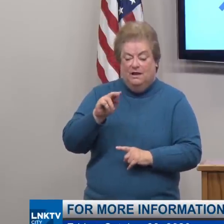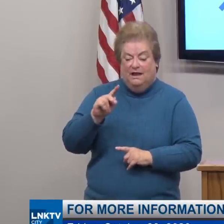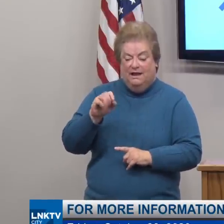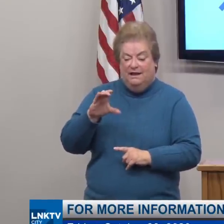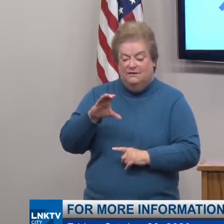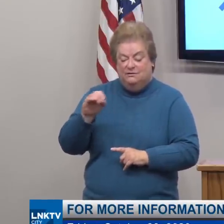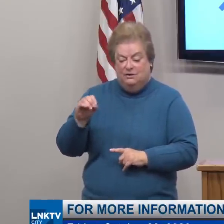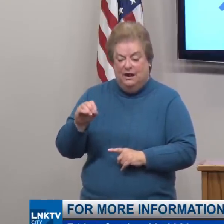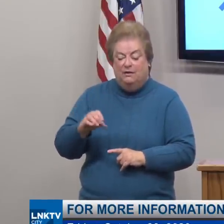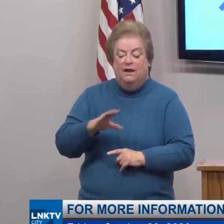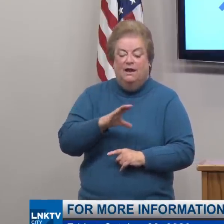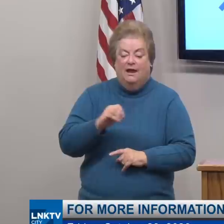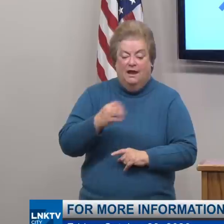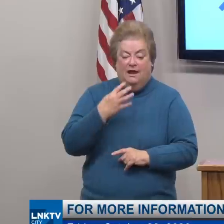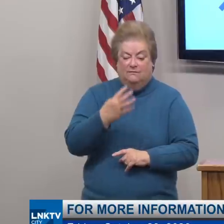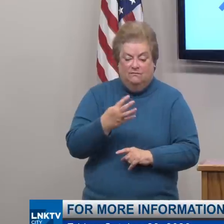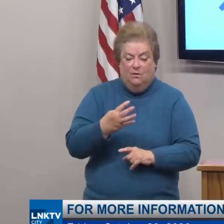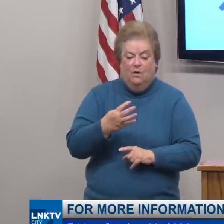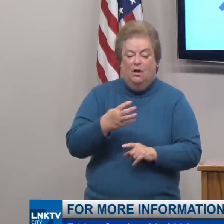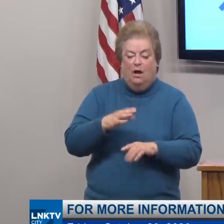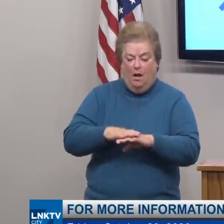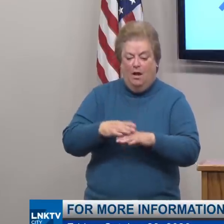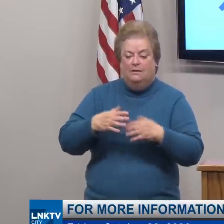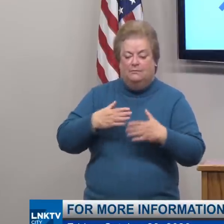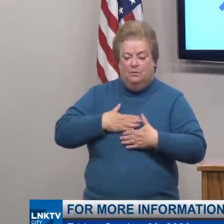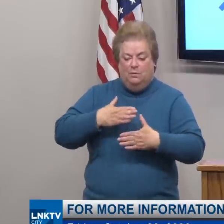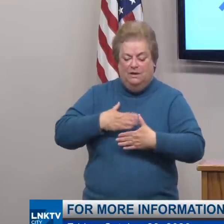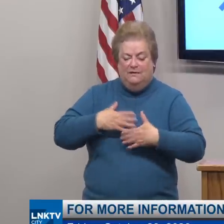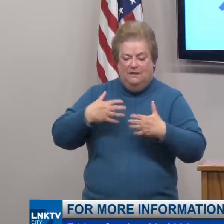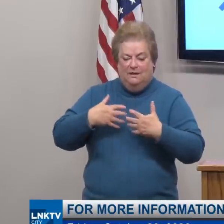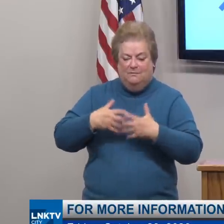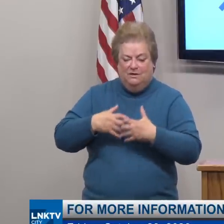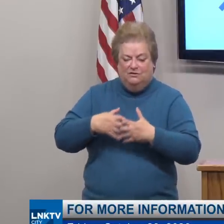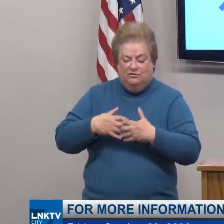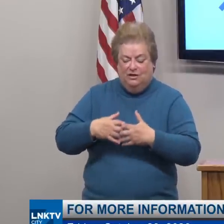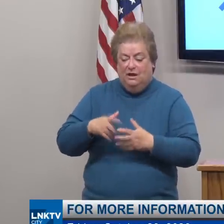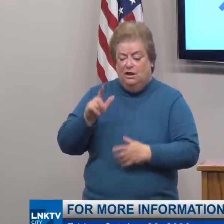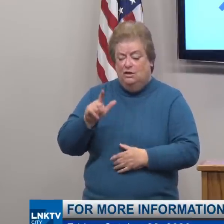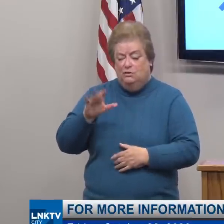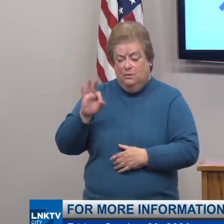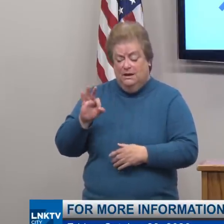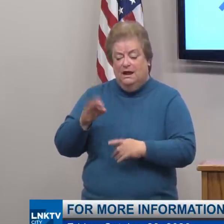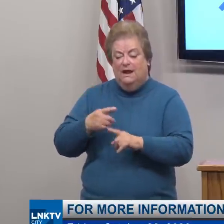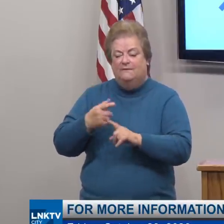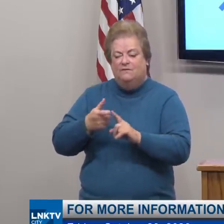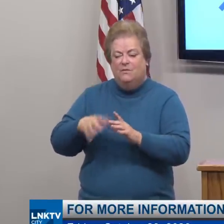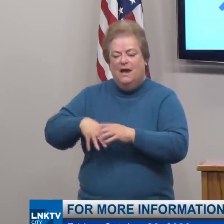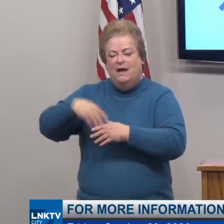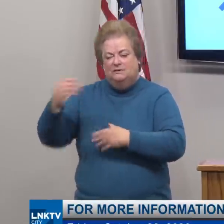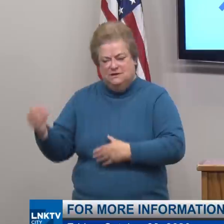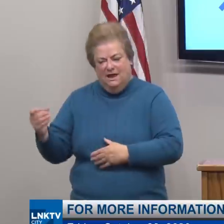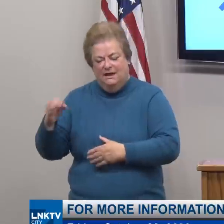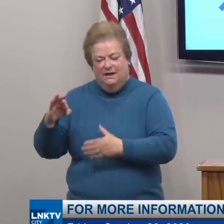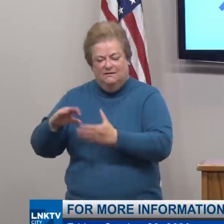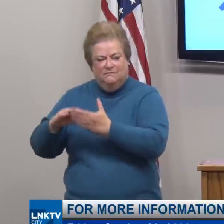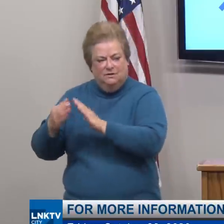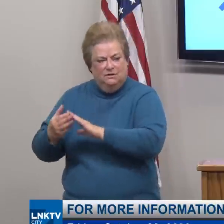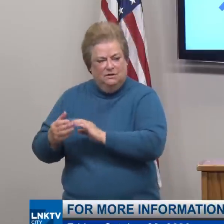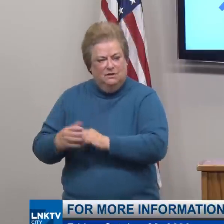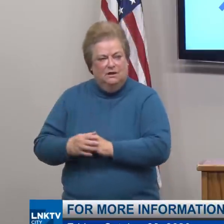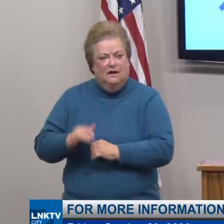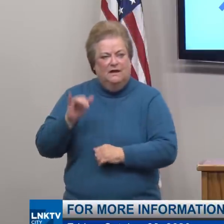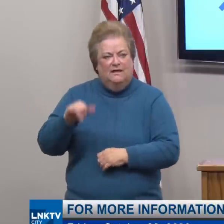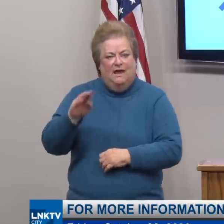county and four of them are on ventilators 29 are from outside our community this